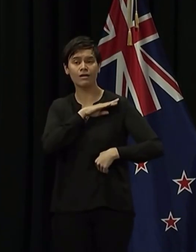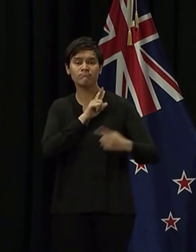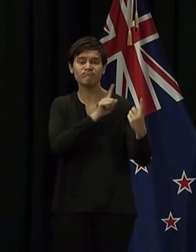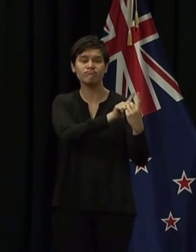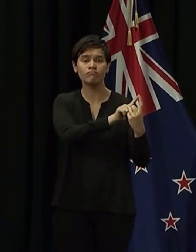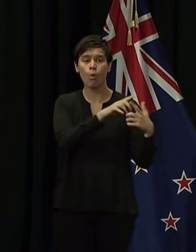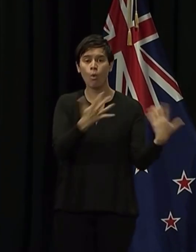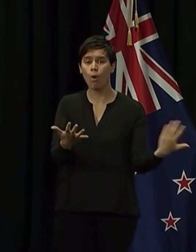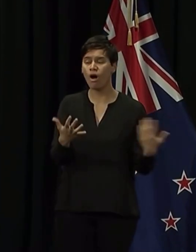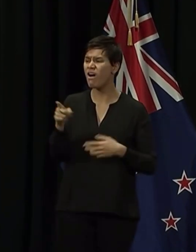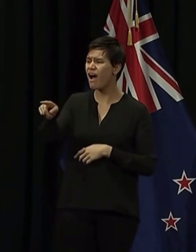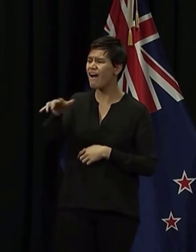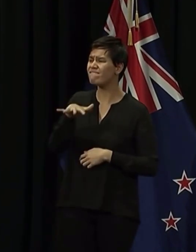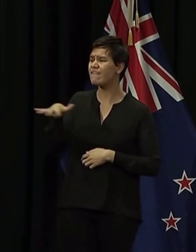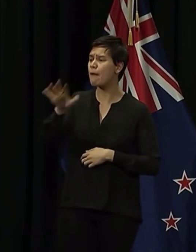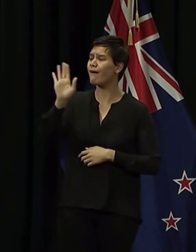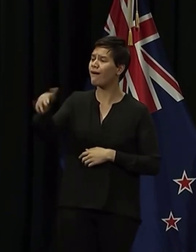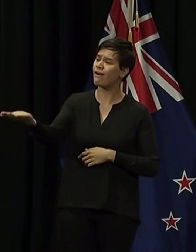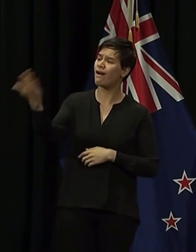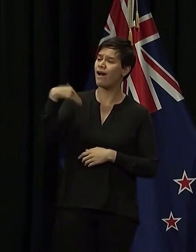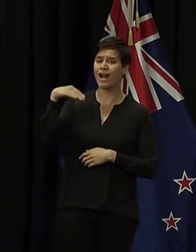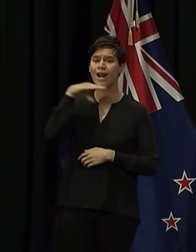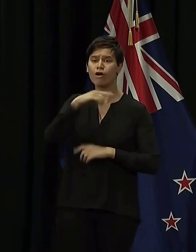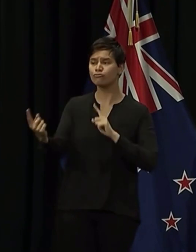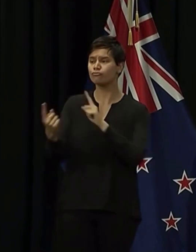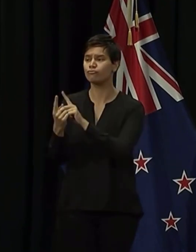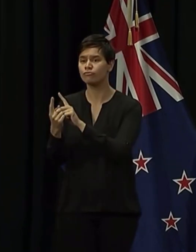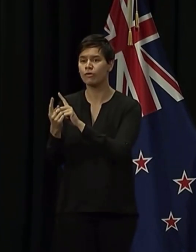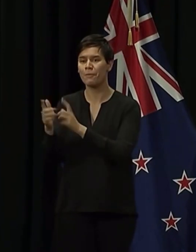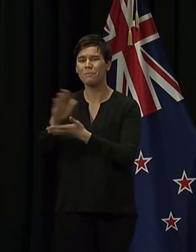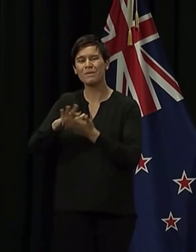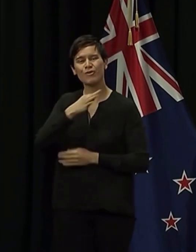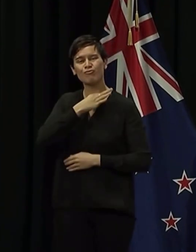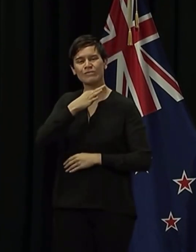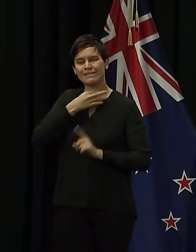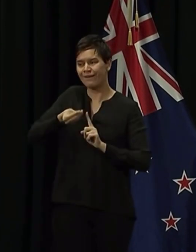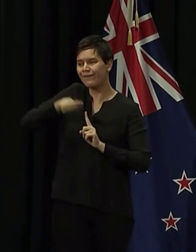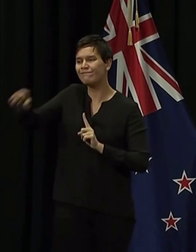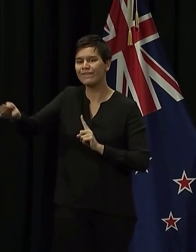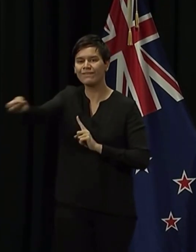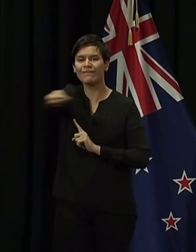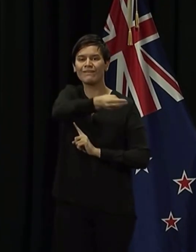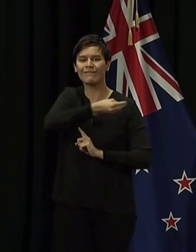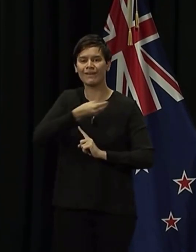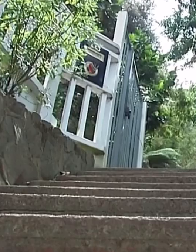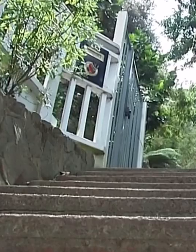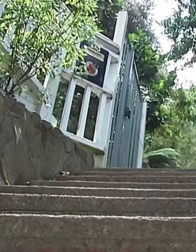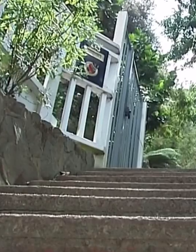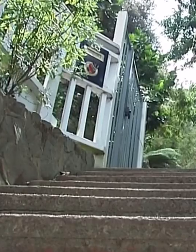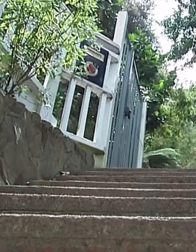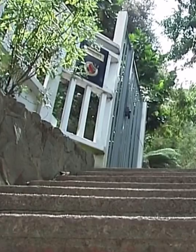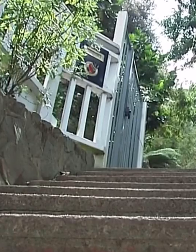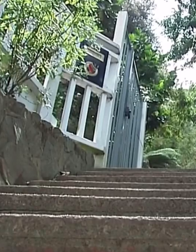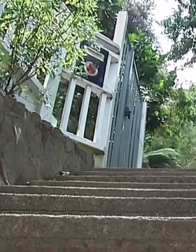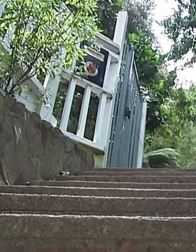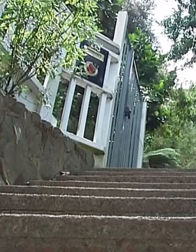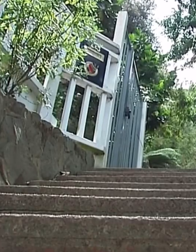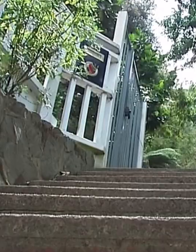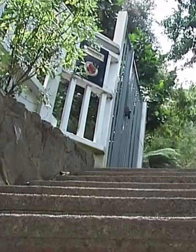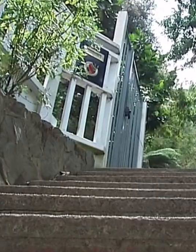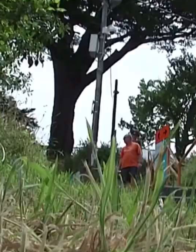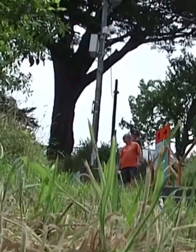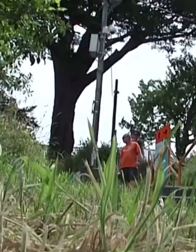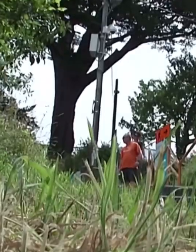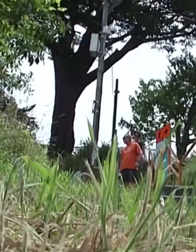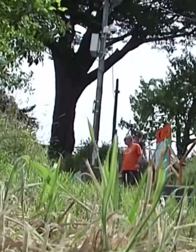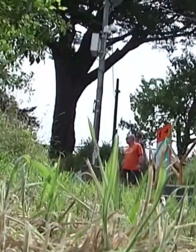you risk spreading COVID-19 and extending the nation's time in level four. Equally, if you see people